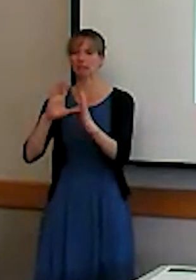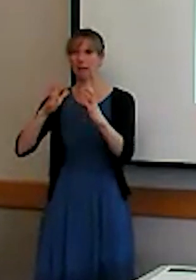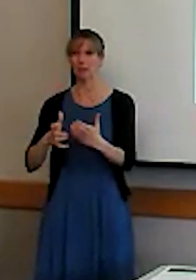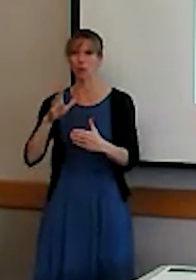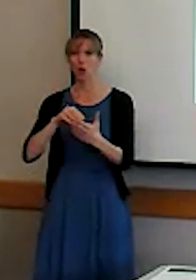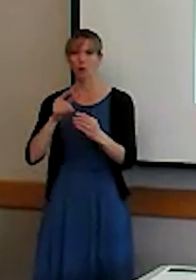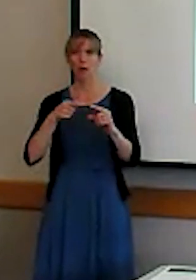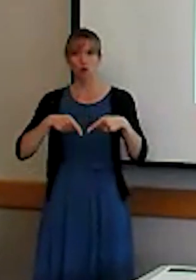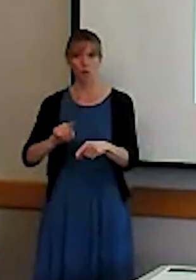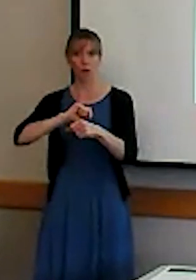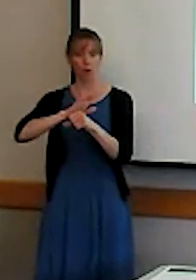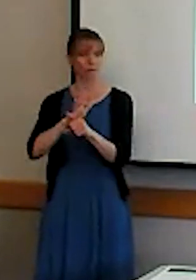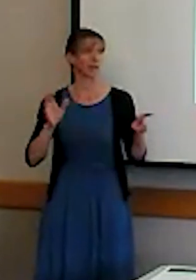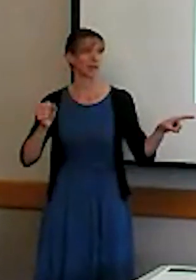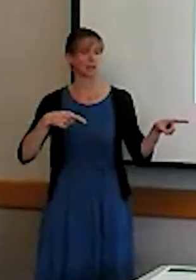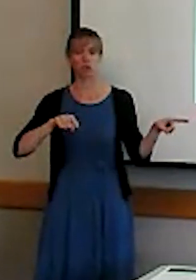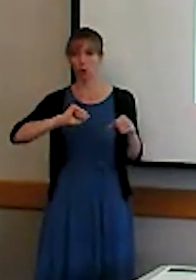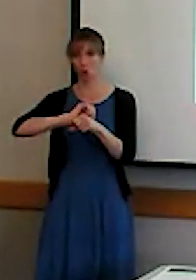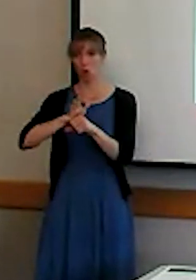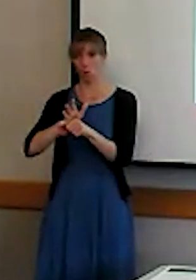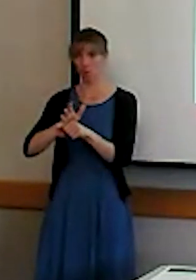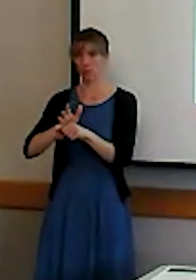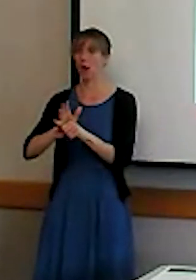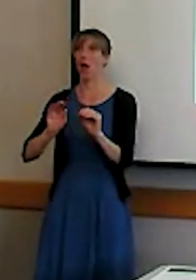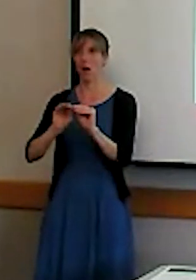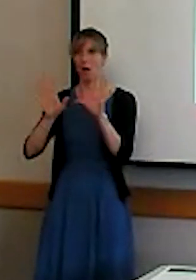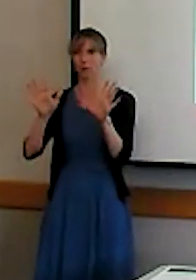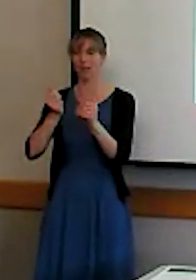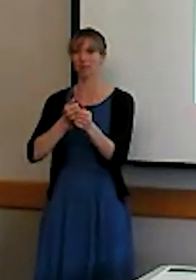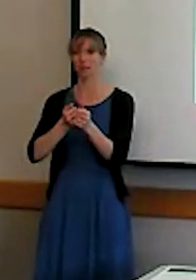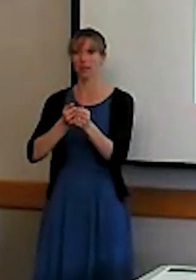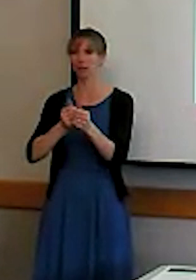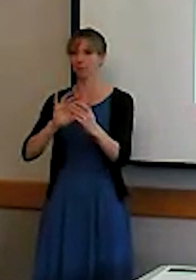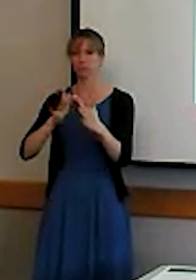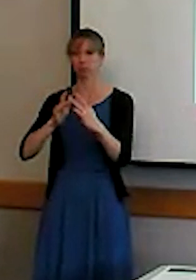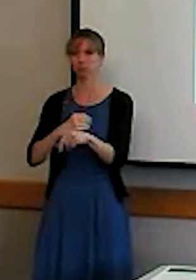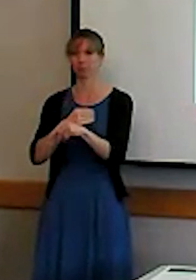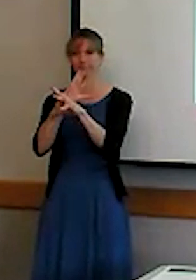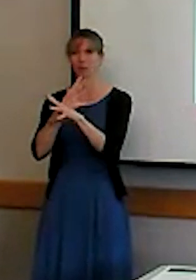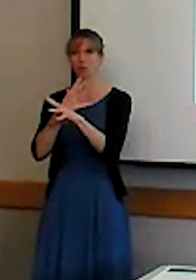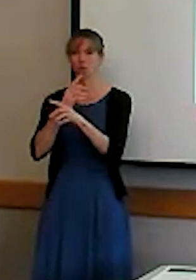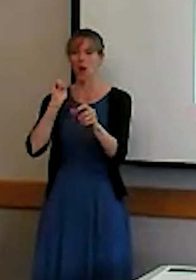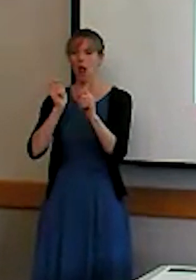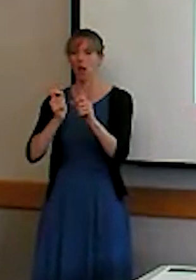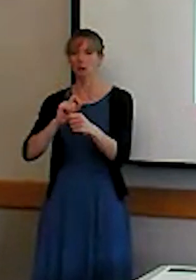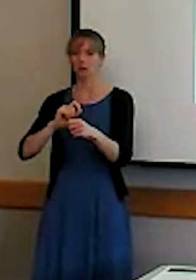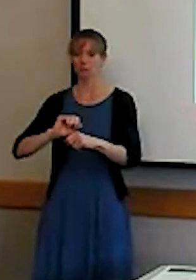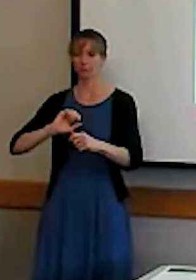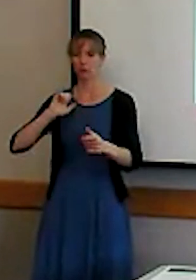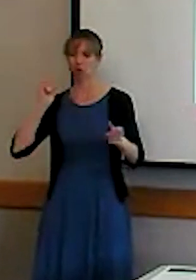COVID. Right, so during COVID, obviously everything had to go online, so we had to redo everything and go